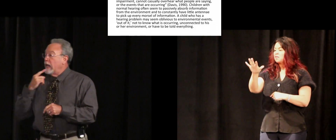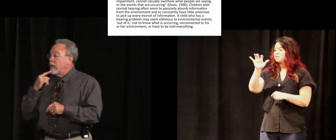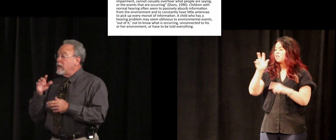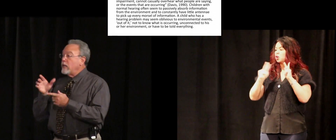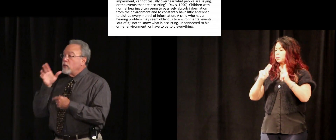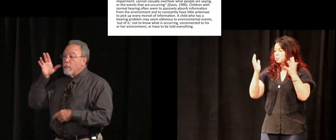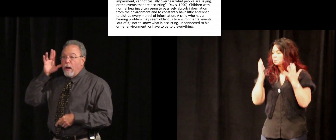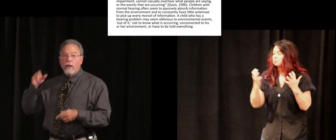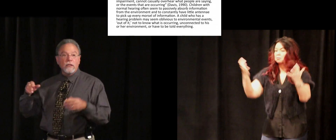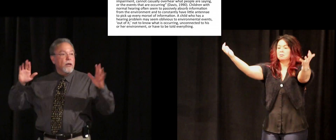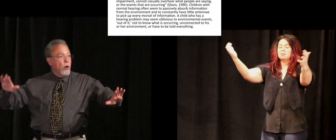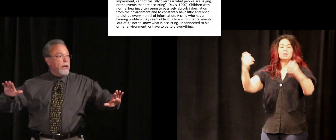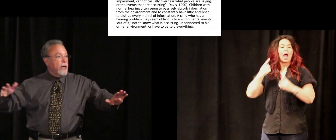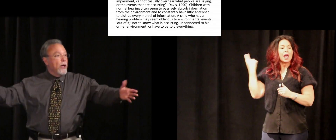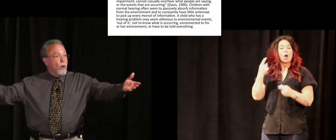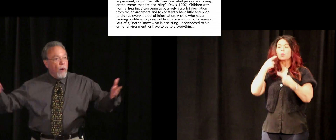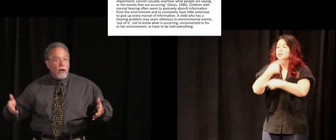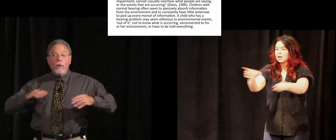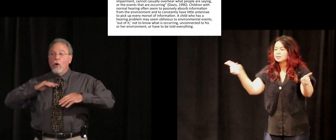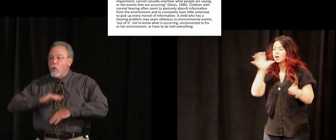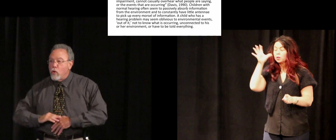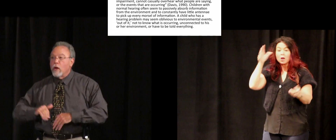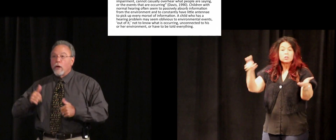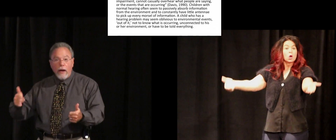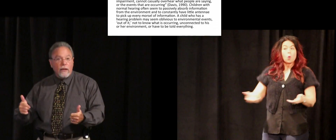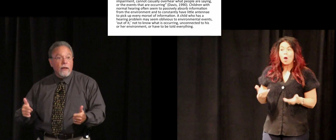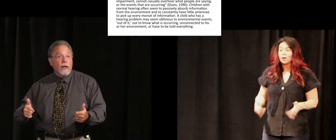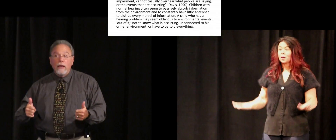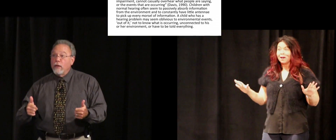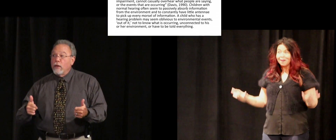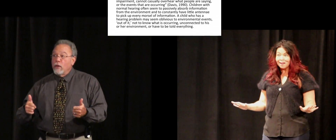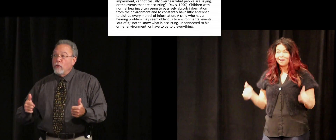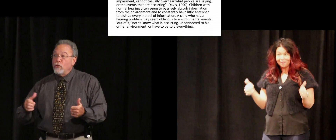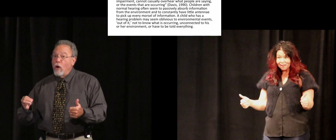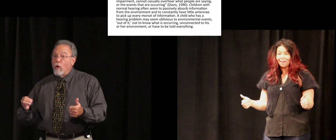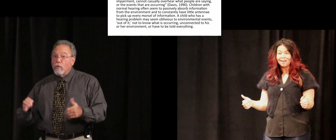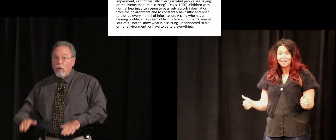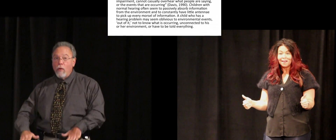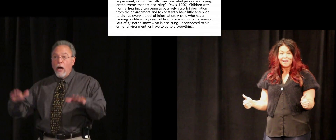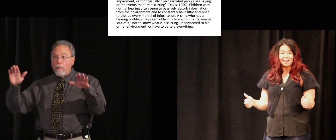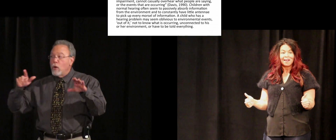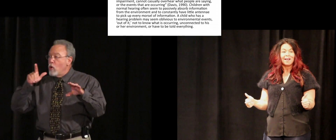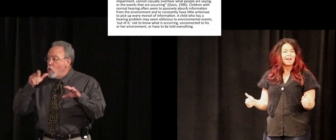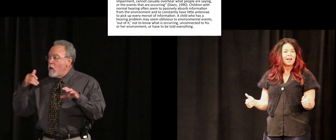fall down, letting them make a mistake, or keep them safe, right?